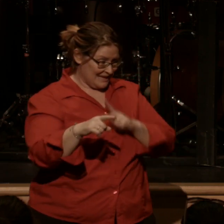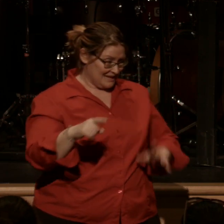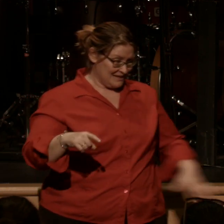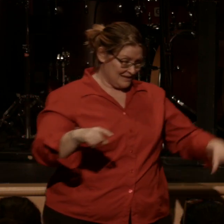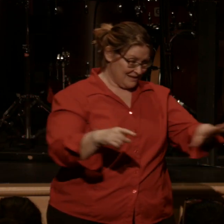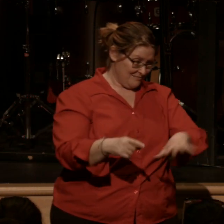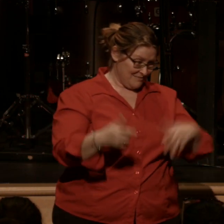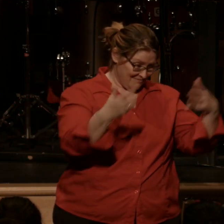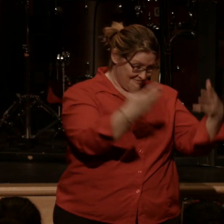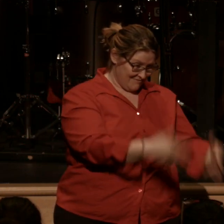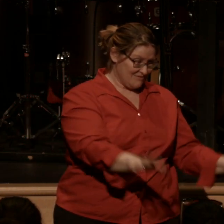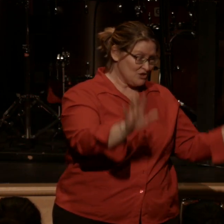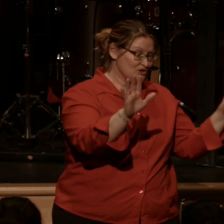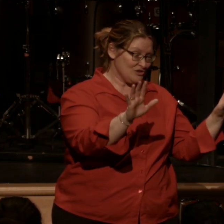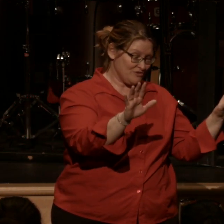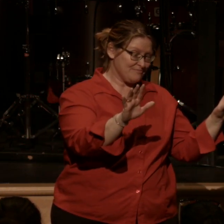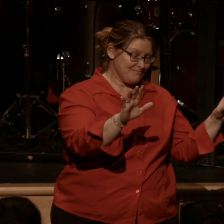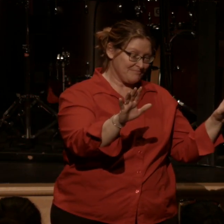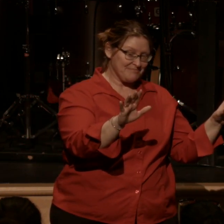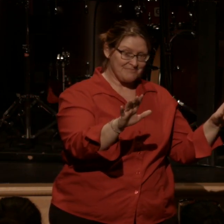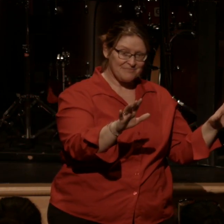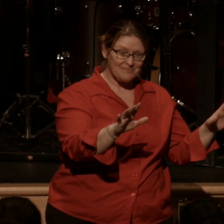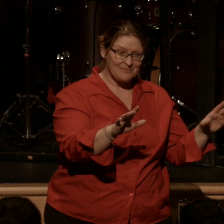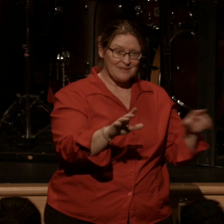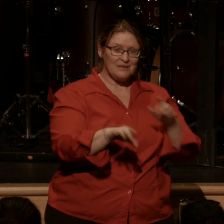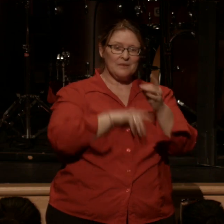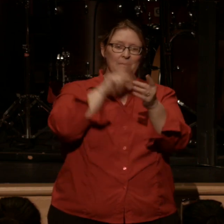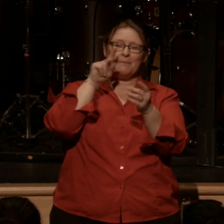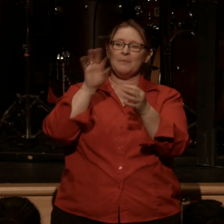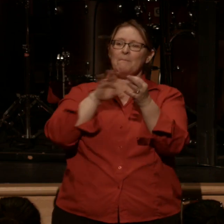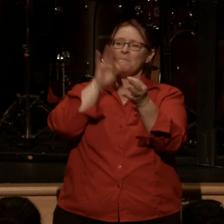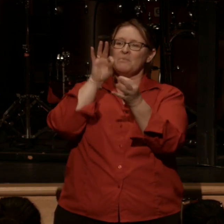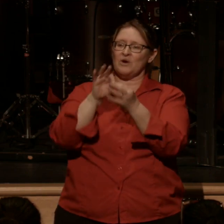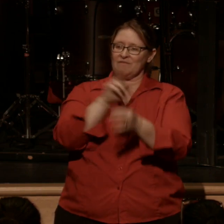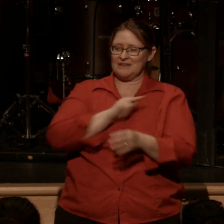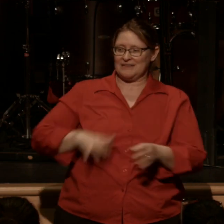perished kingdom is done with once and for all and the perfected kingdom has come.